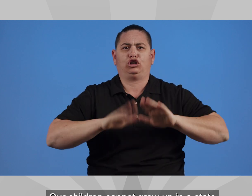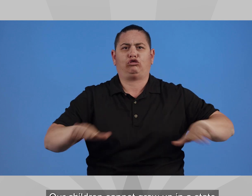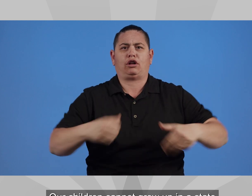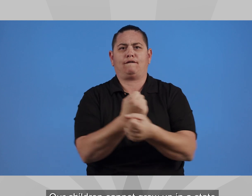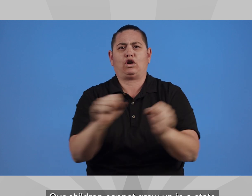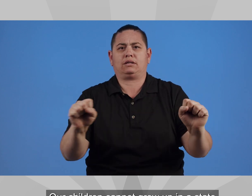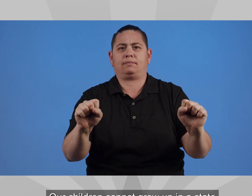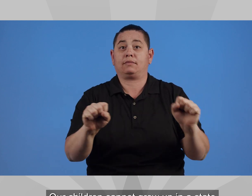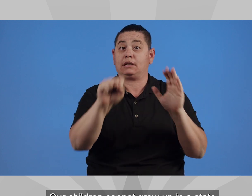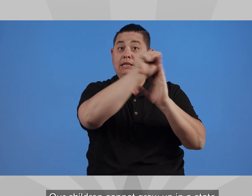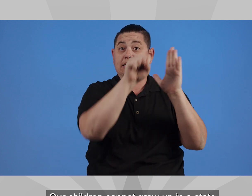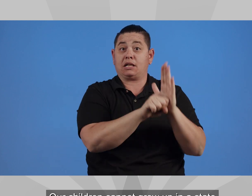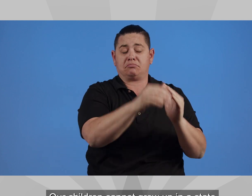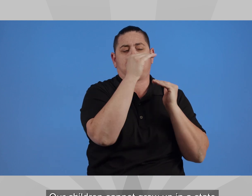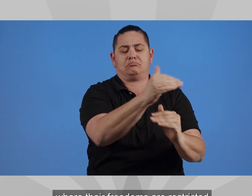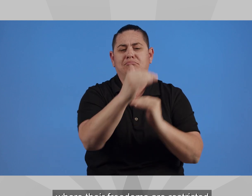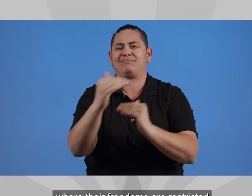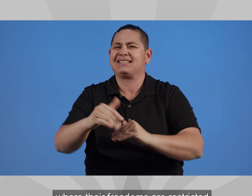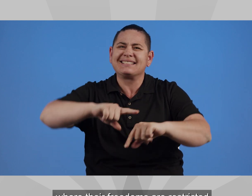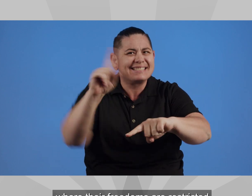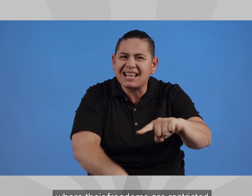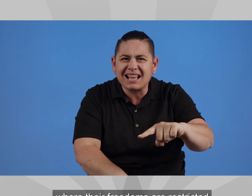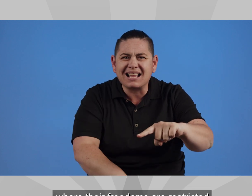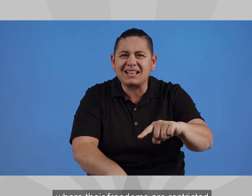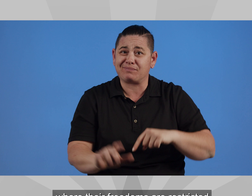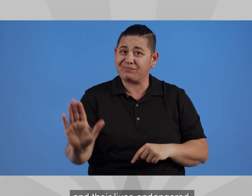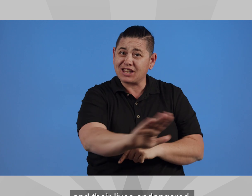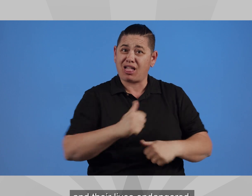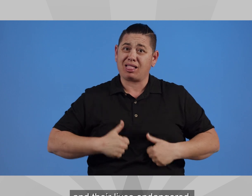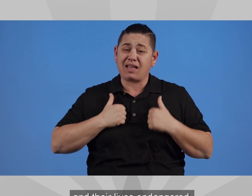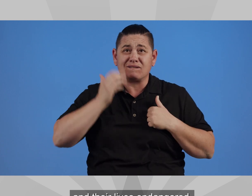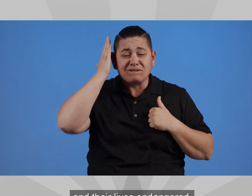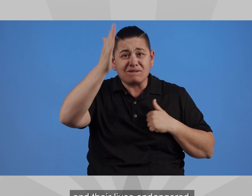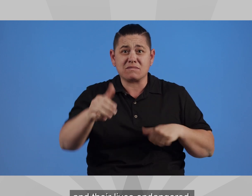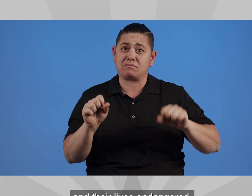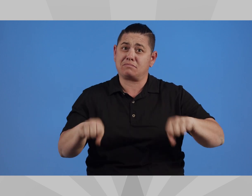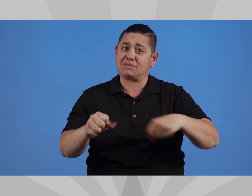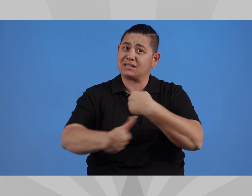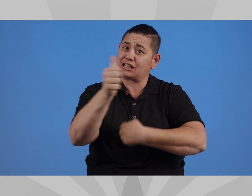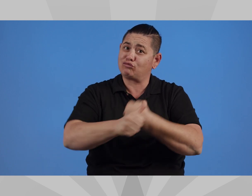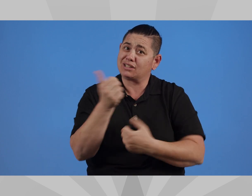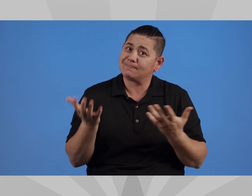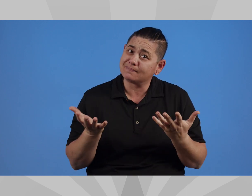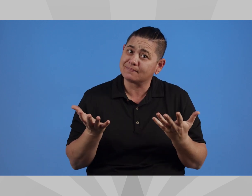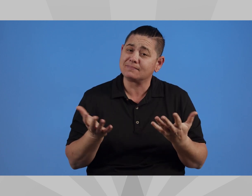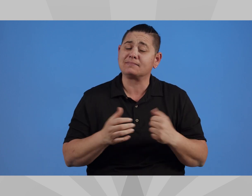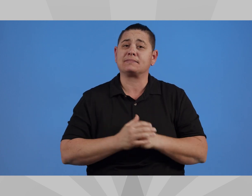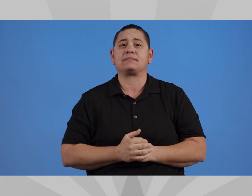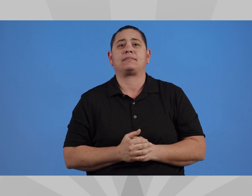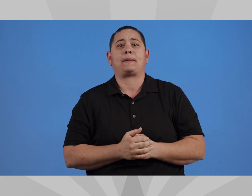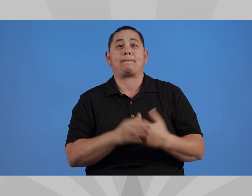Our children cannot grow up in a state where their freedoms are restricted and their lives endangered.